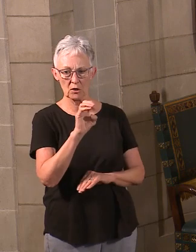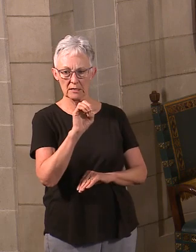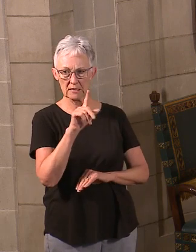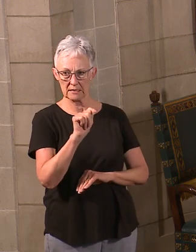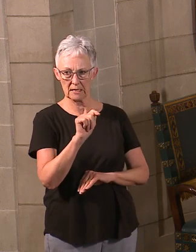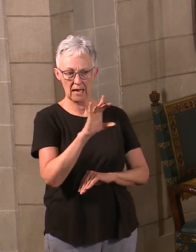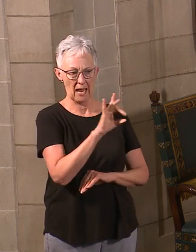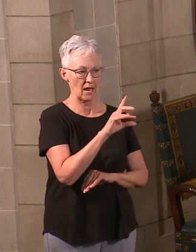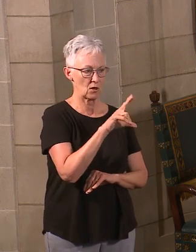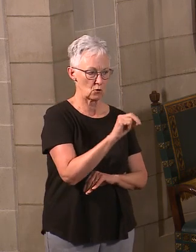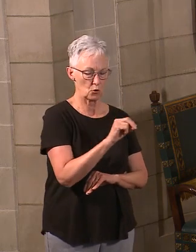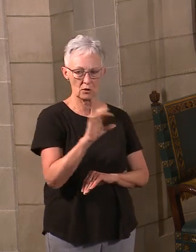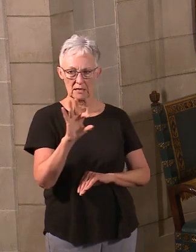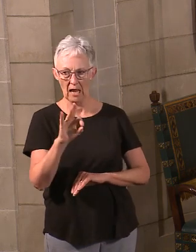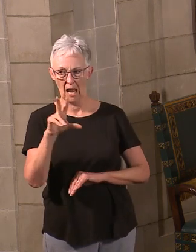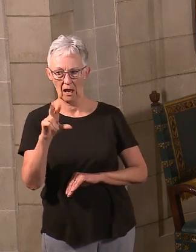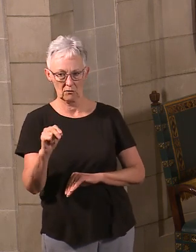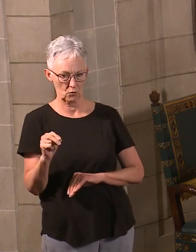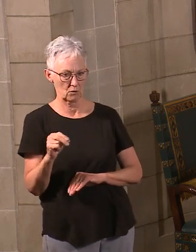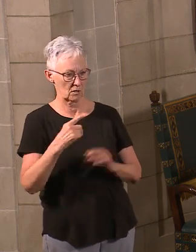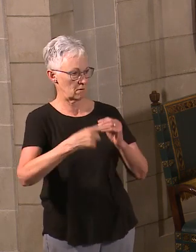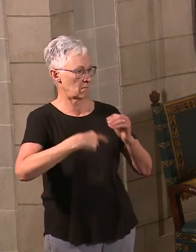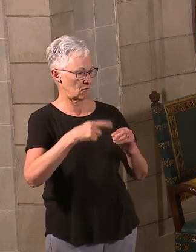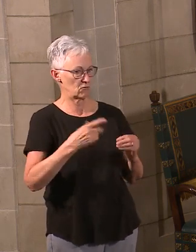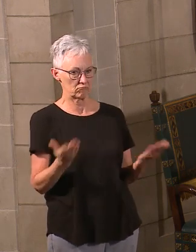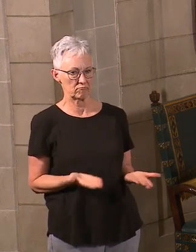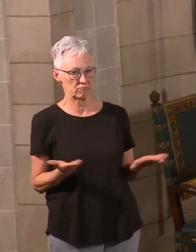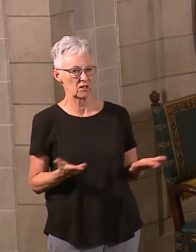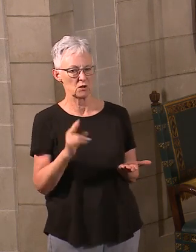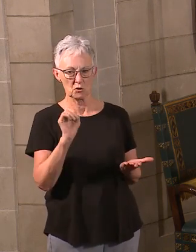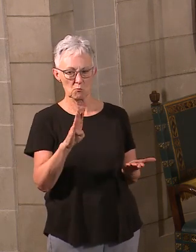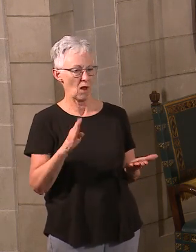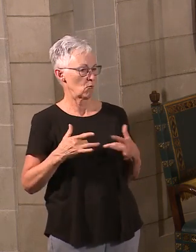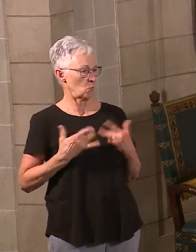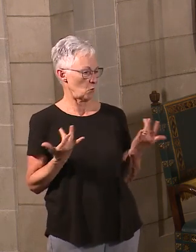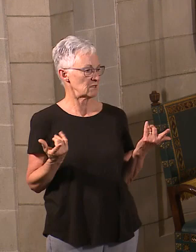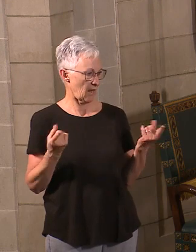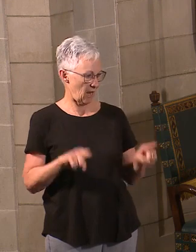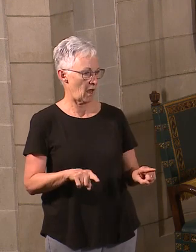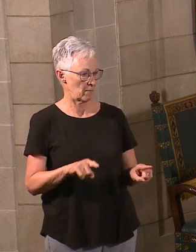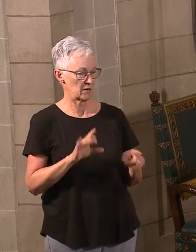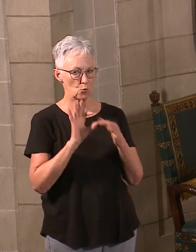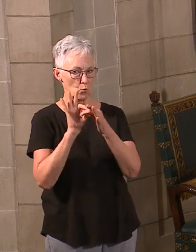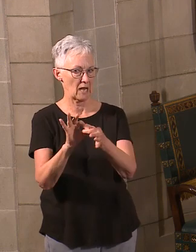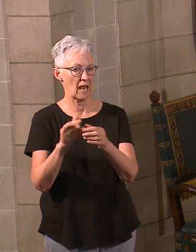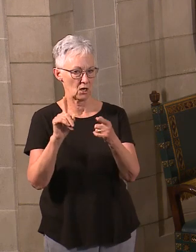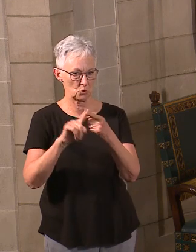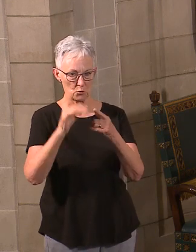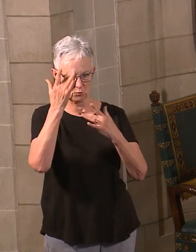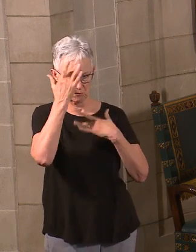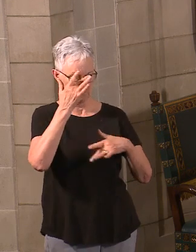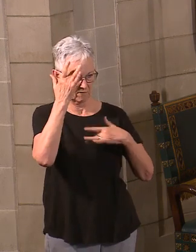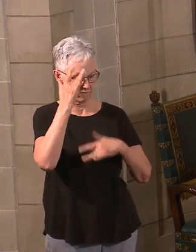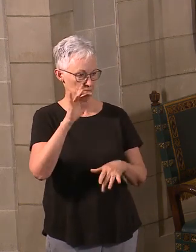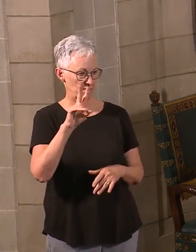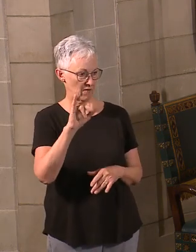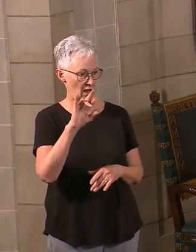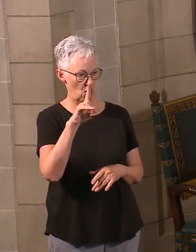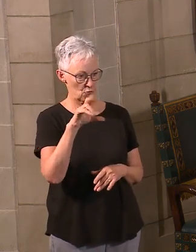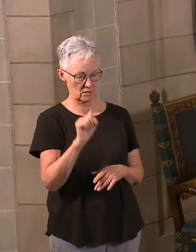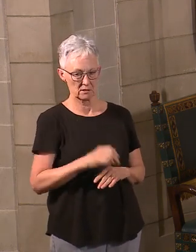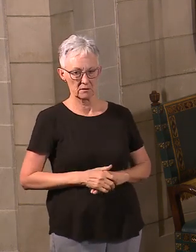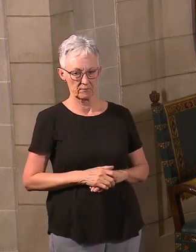to 9:30, speaking of Nebraska. So please tune in there and get your questions in to be answered by myself and our other guests,